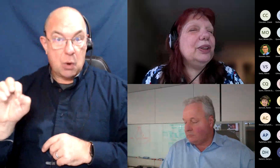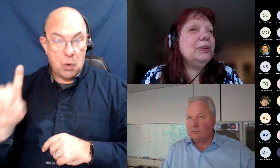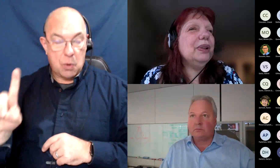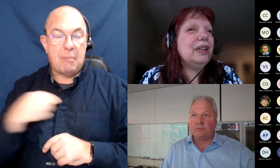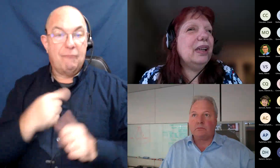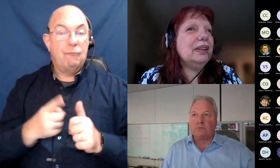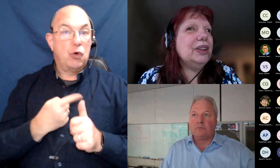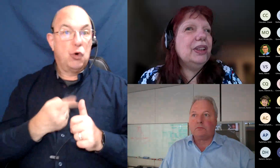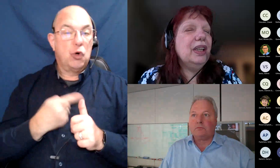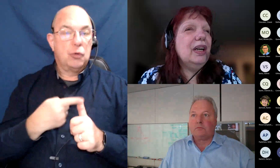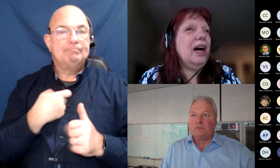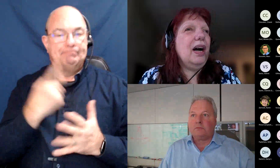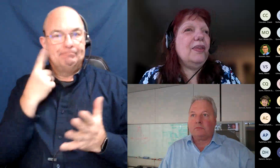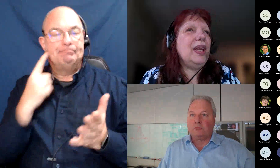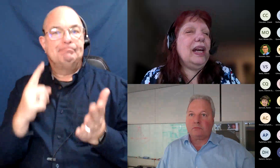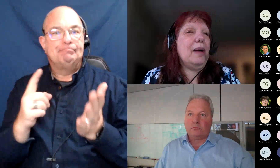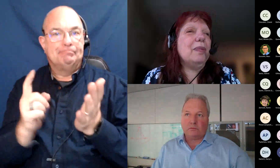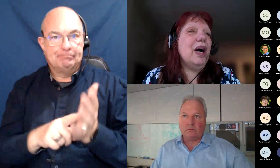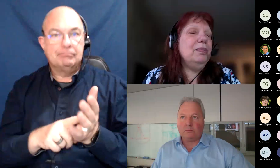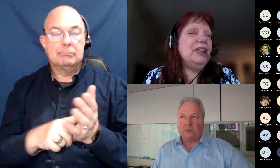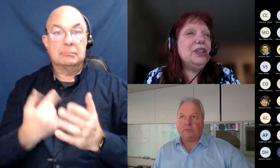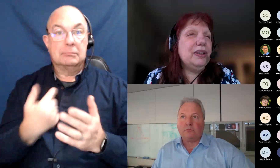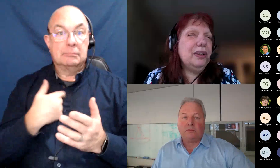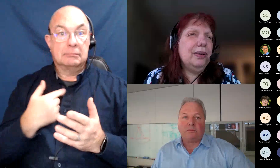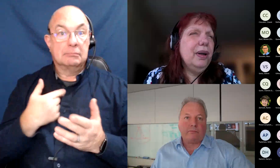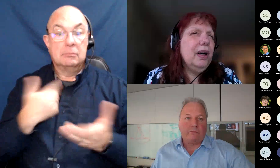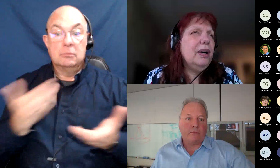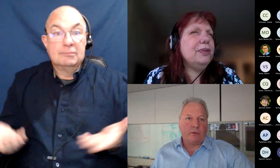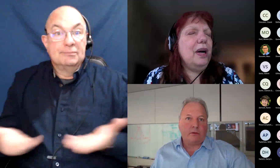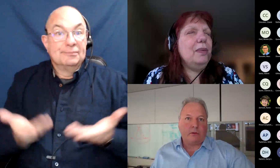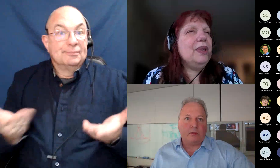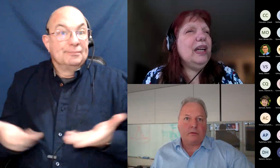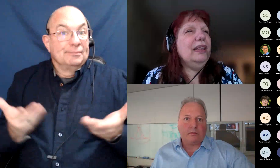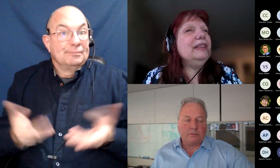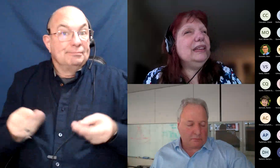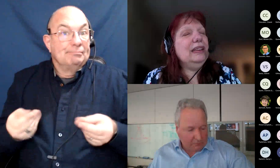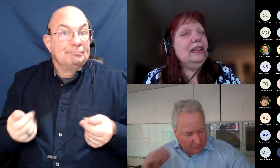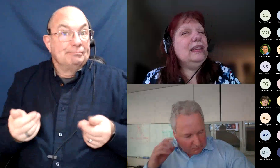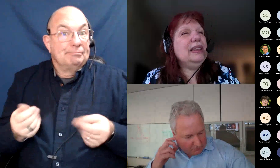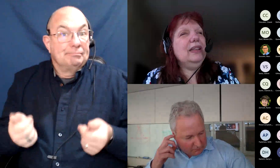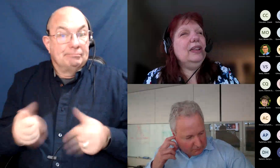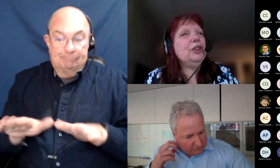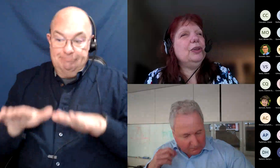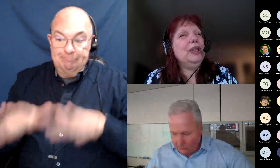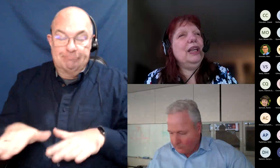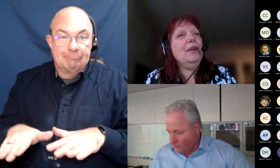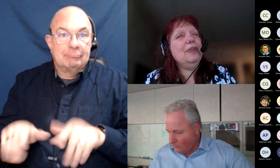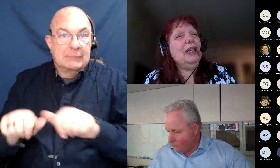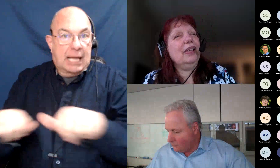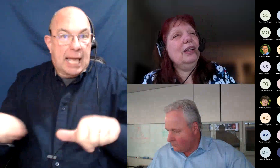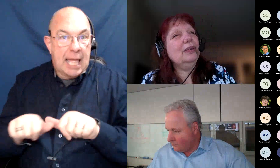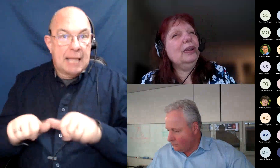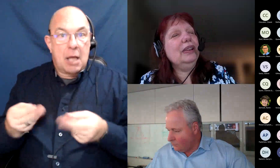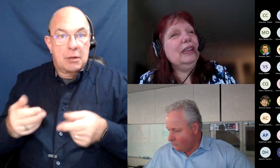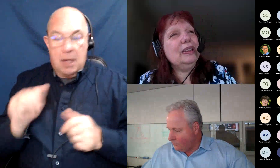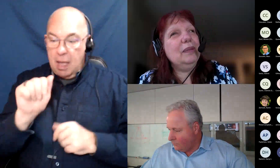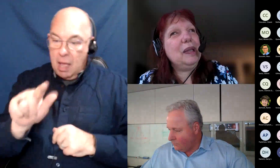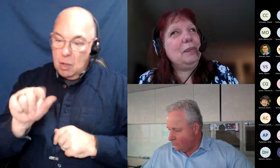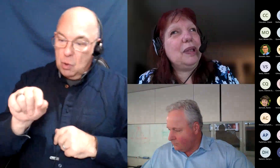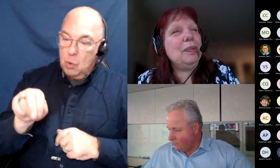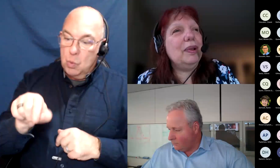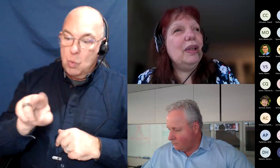would like to acknowledge that I am coming to you from the unceded territory of the Algonquin